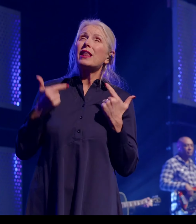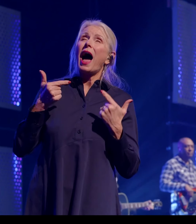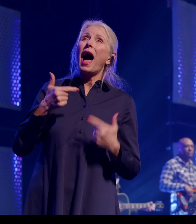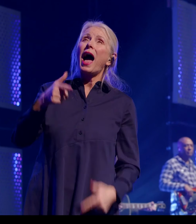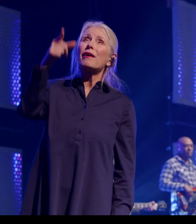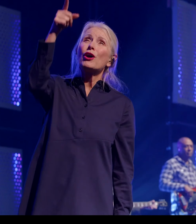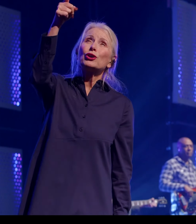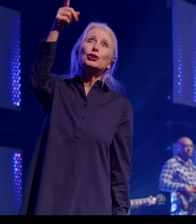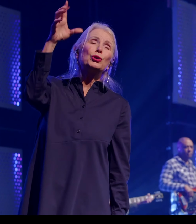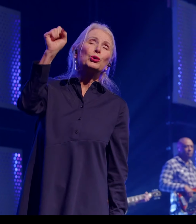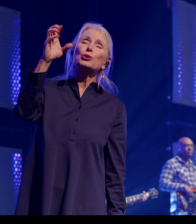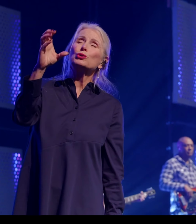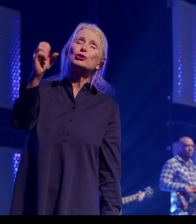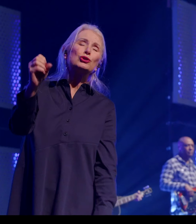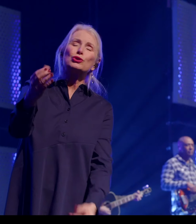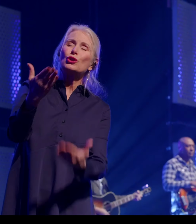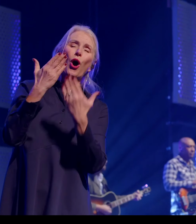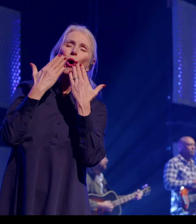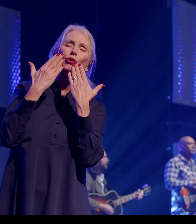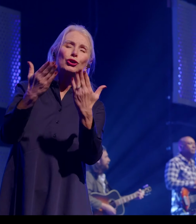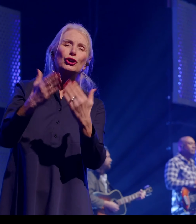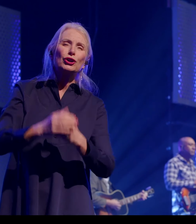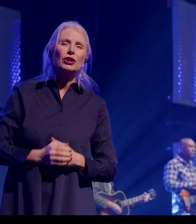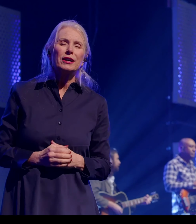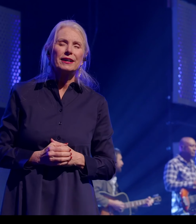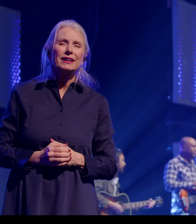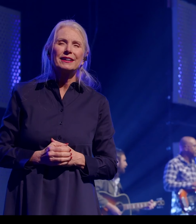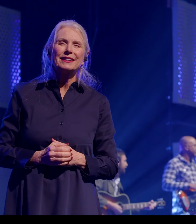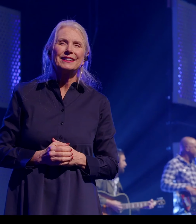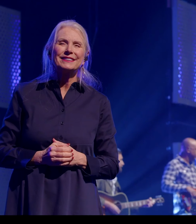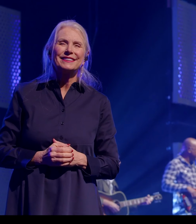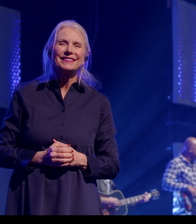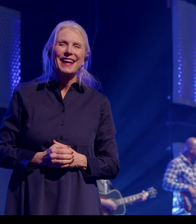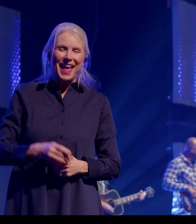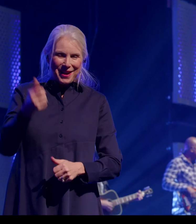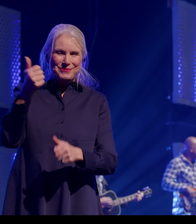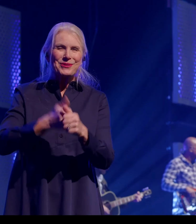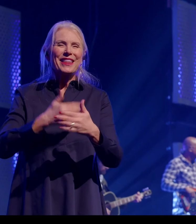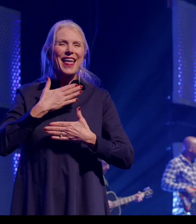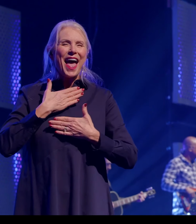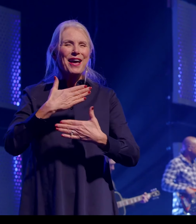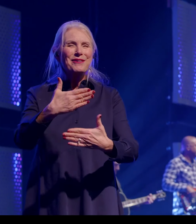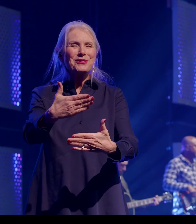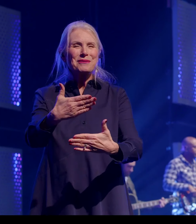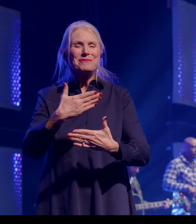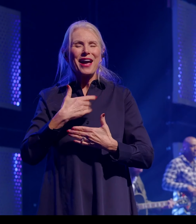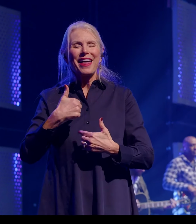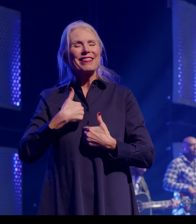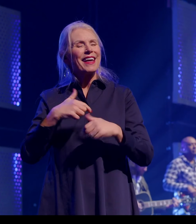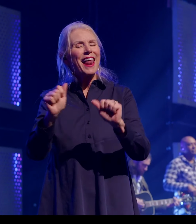good. With every breath that I am